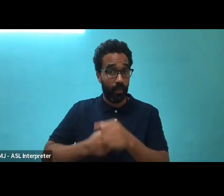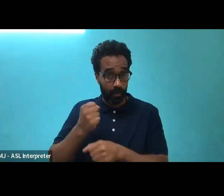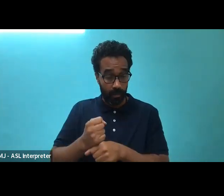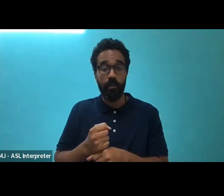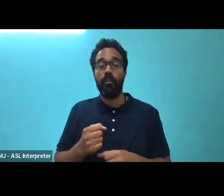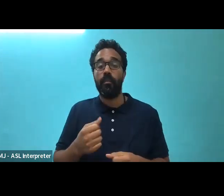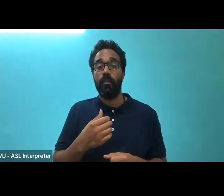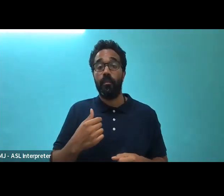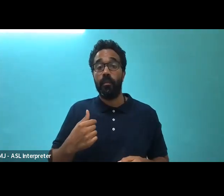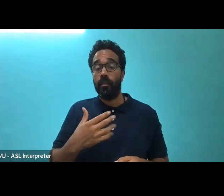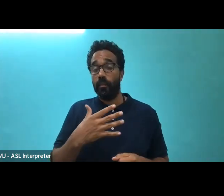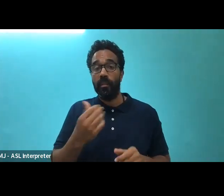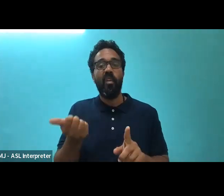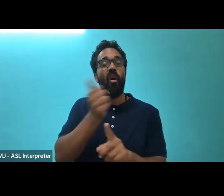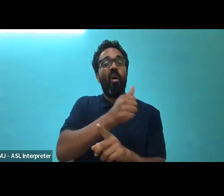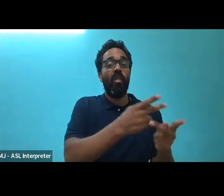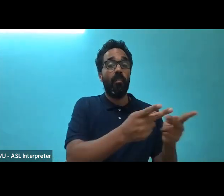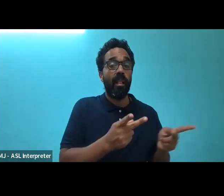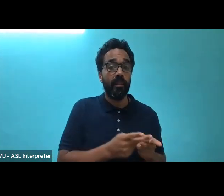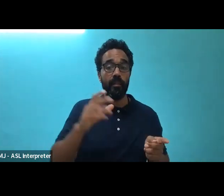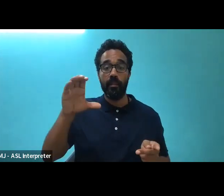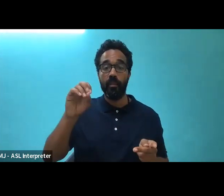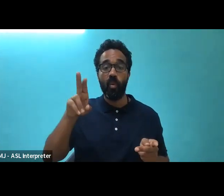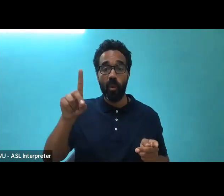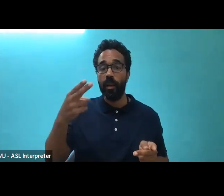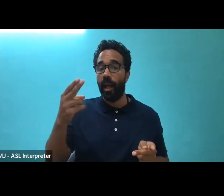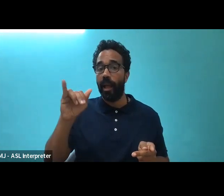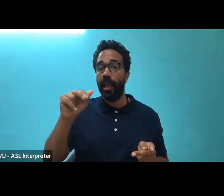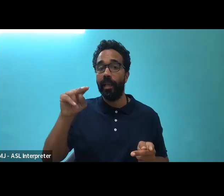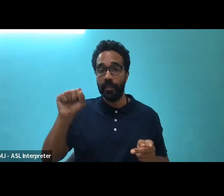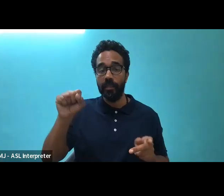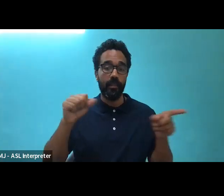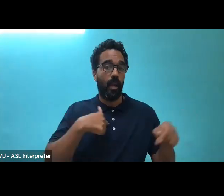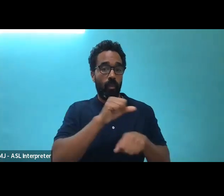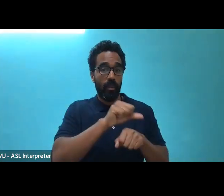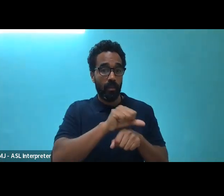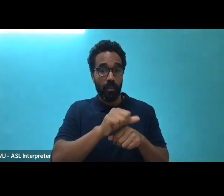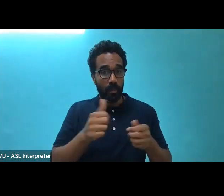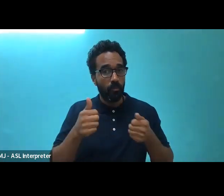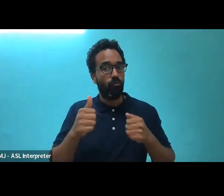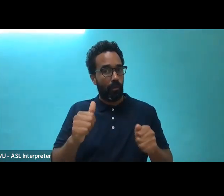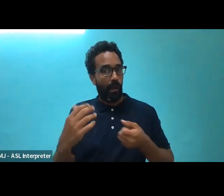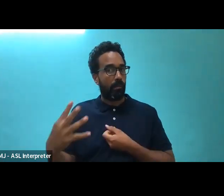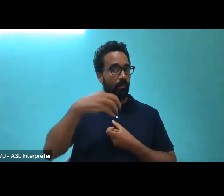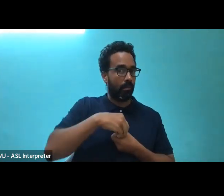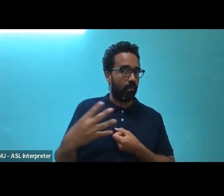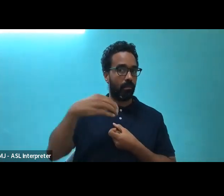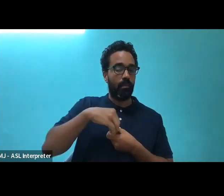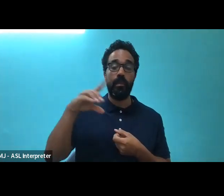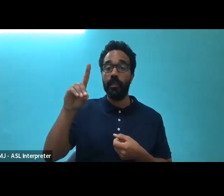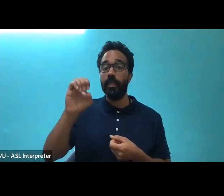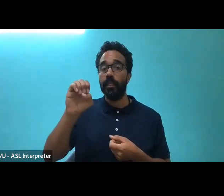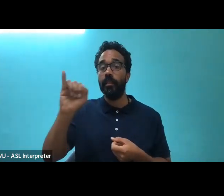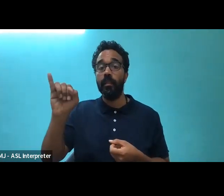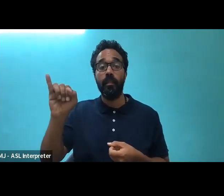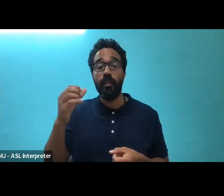was at CORD in Hyannis. But clearly we've accelerated, put our foot